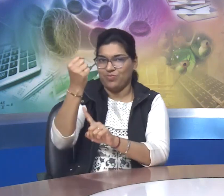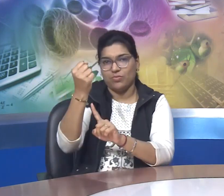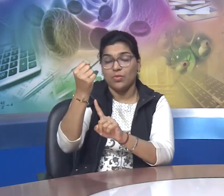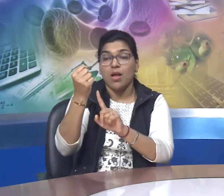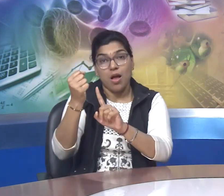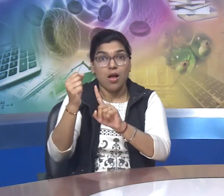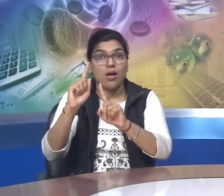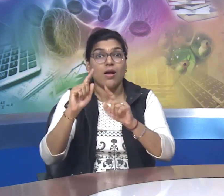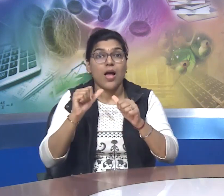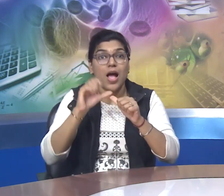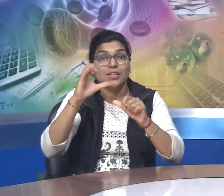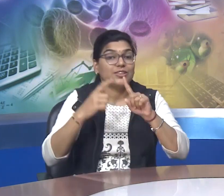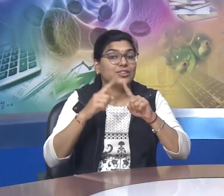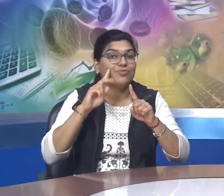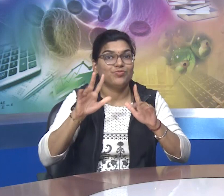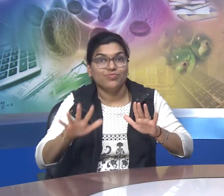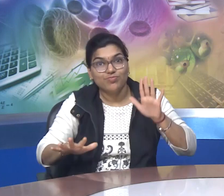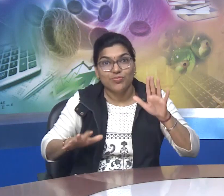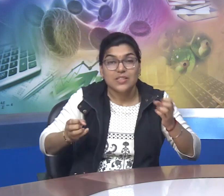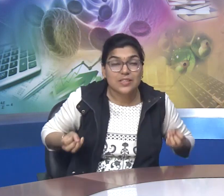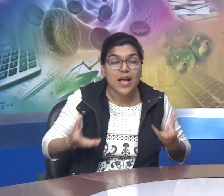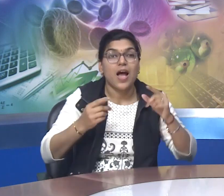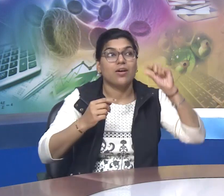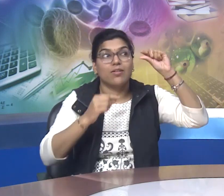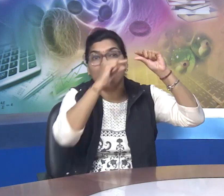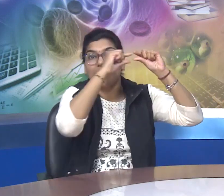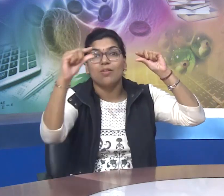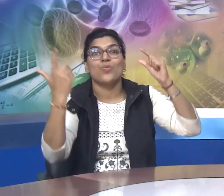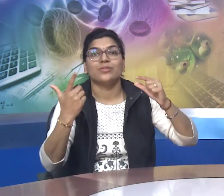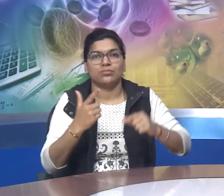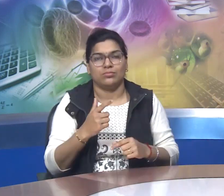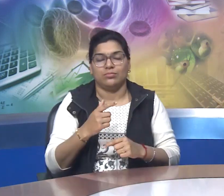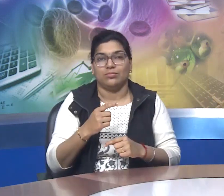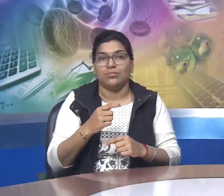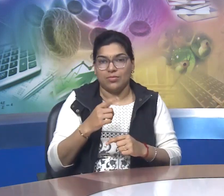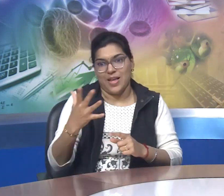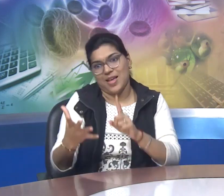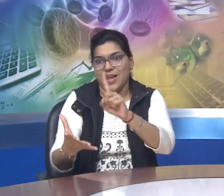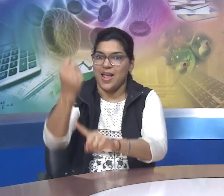to add the subject in active